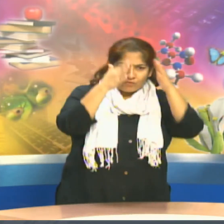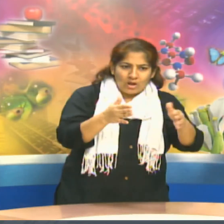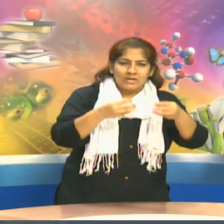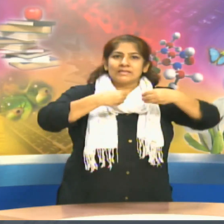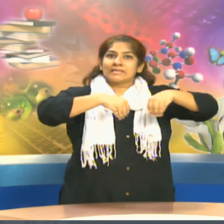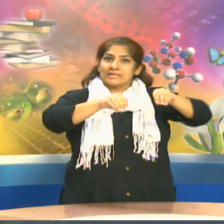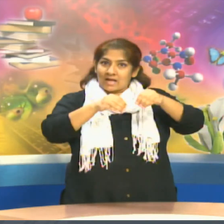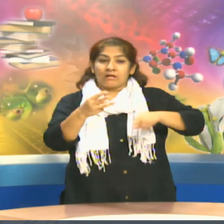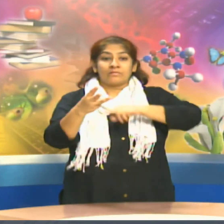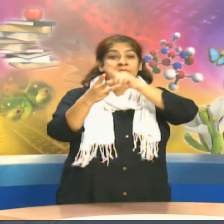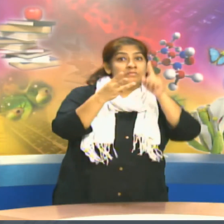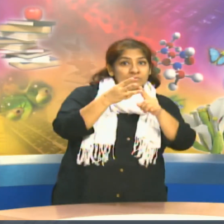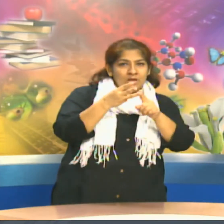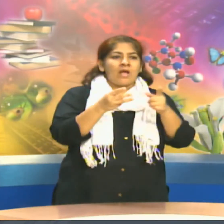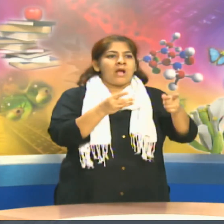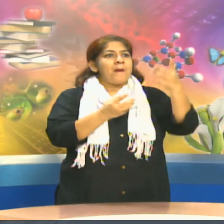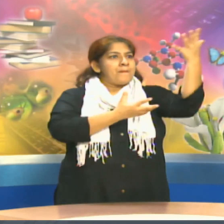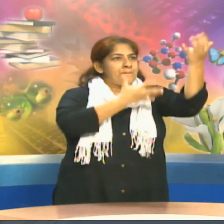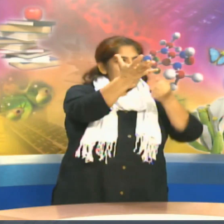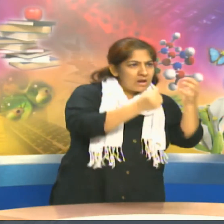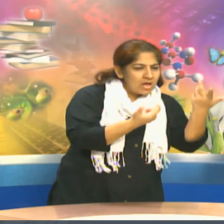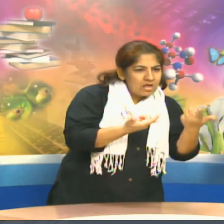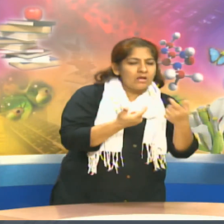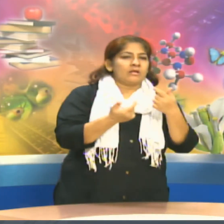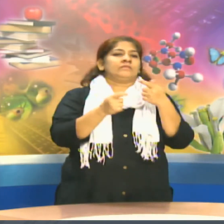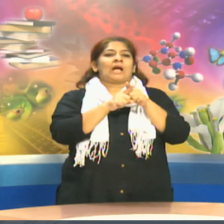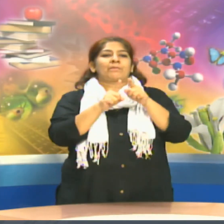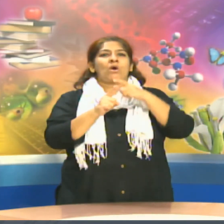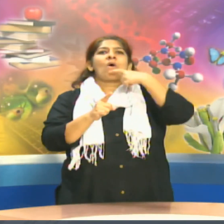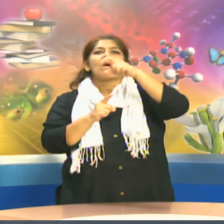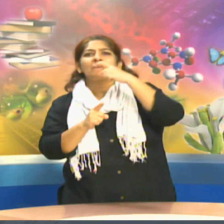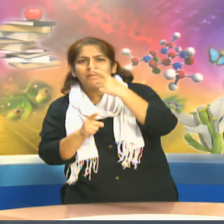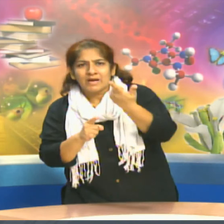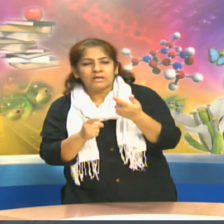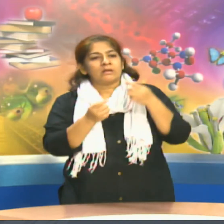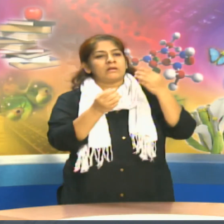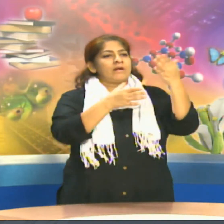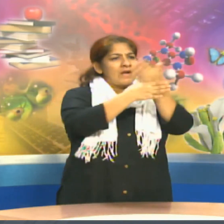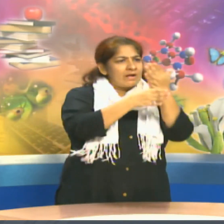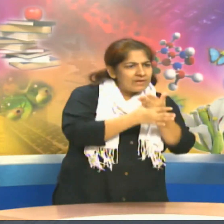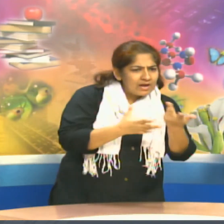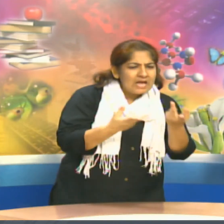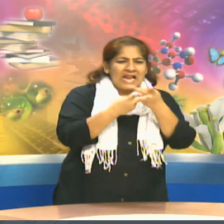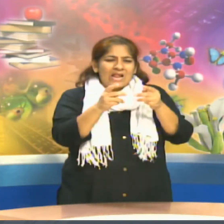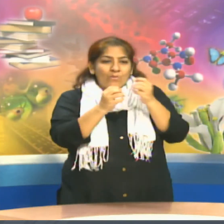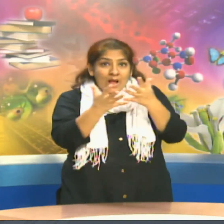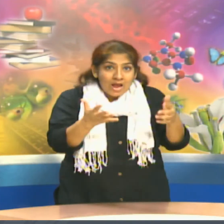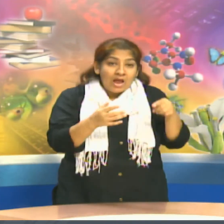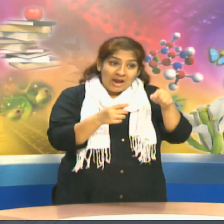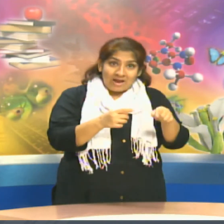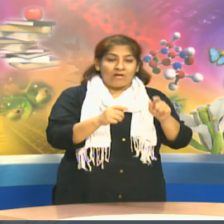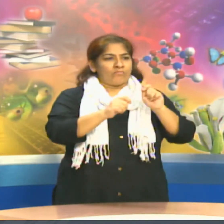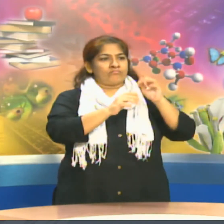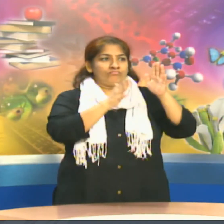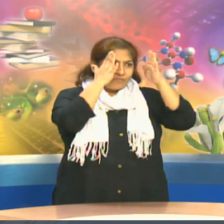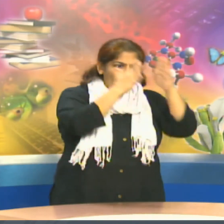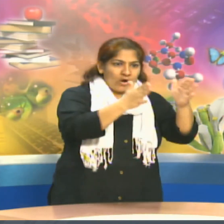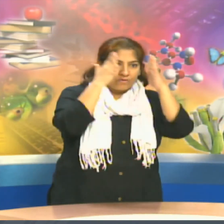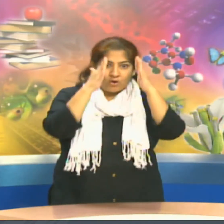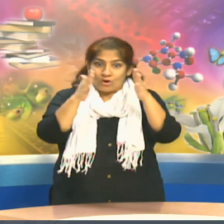to get things, and the other person has to do some sales, and the other person has to do some services or any work which